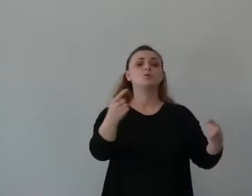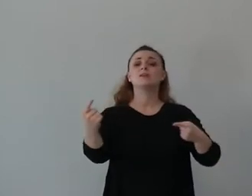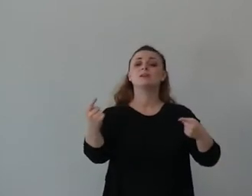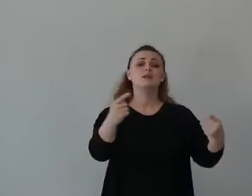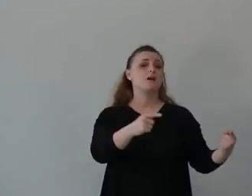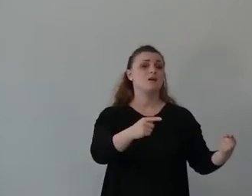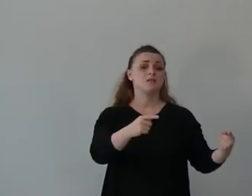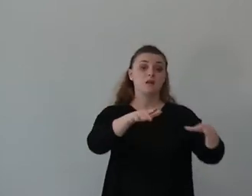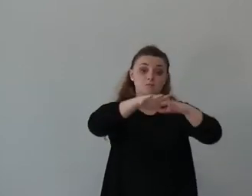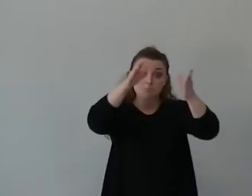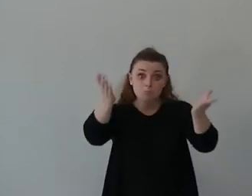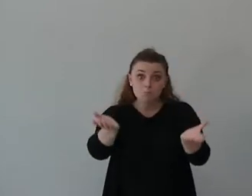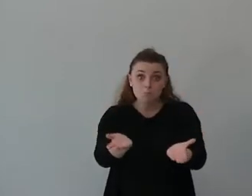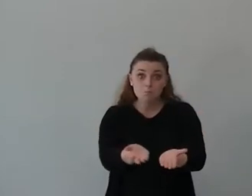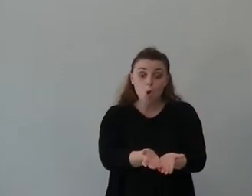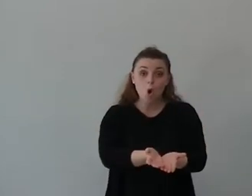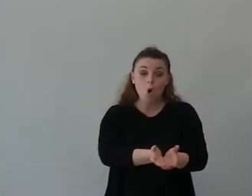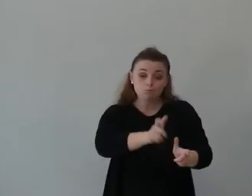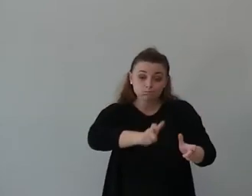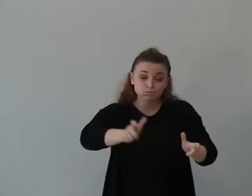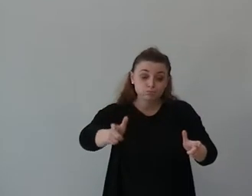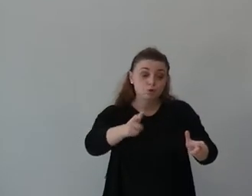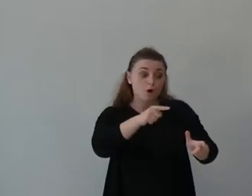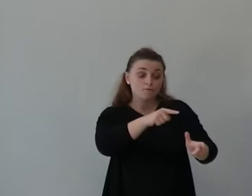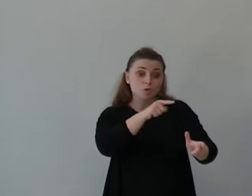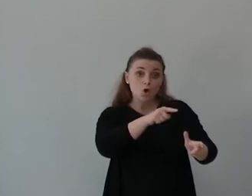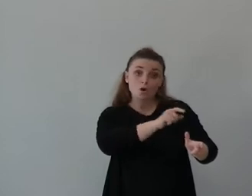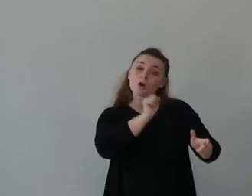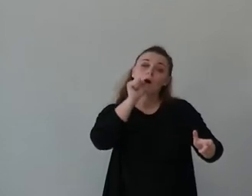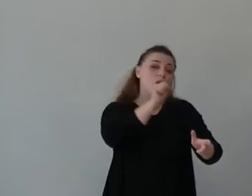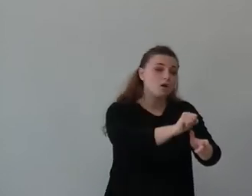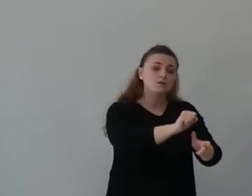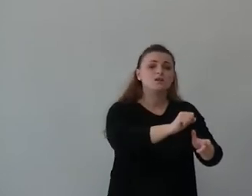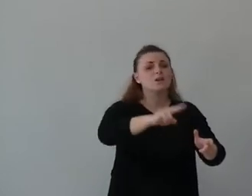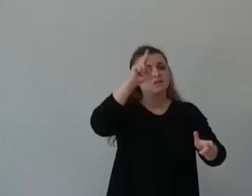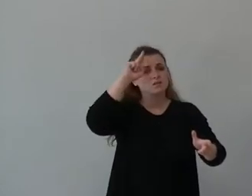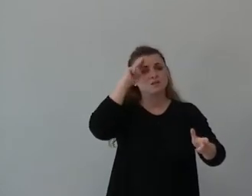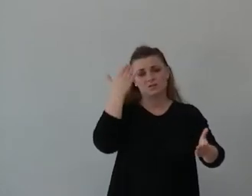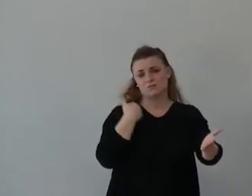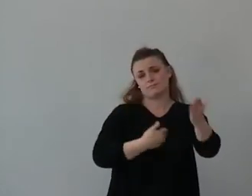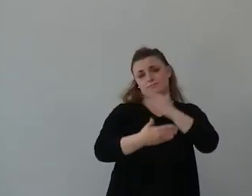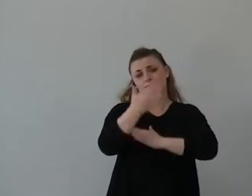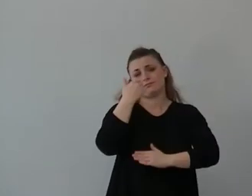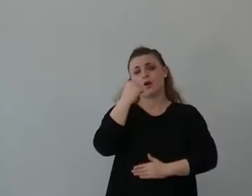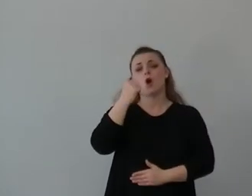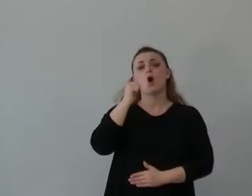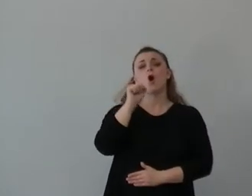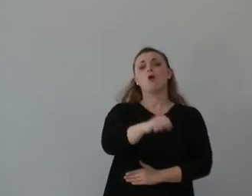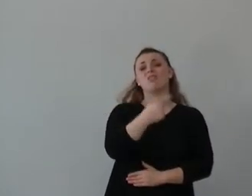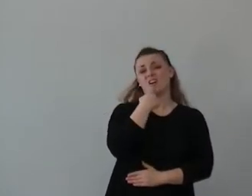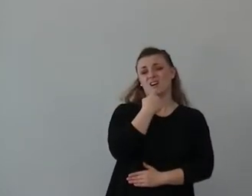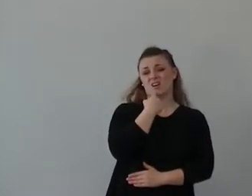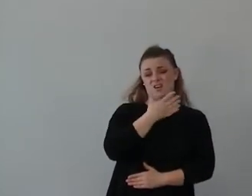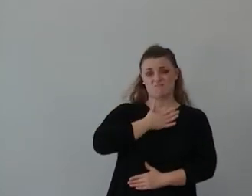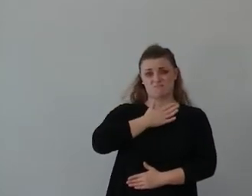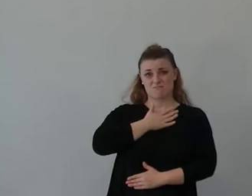di voi ha odiato me. Se foste del mondo, il mondo amerebbe quello che è suo.